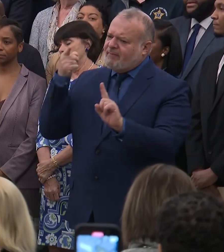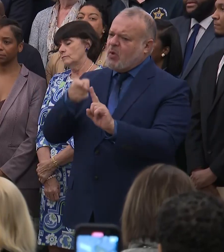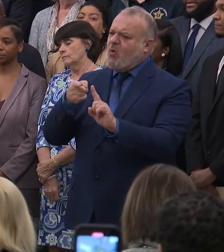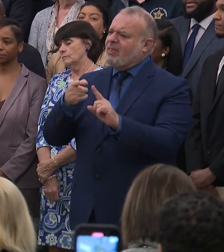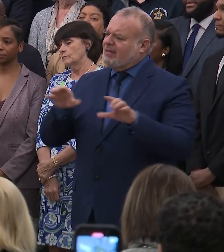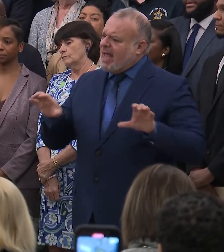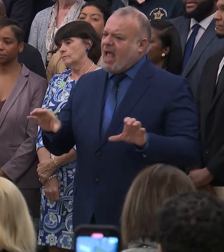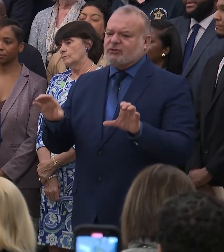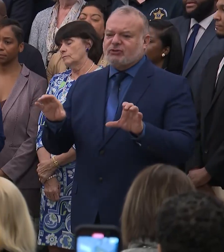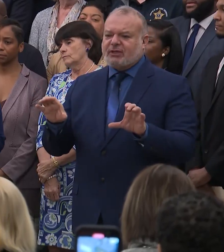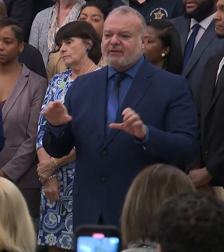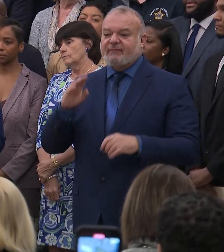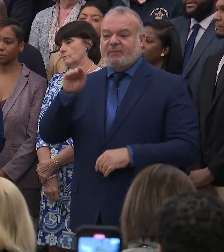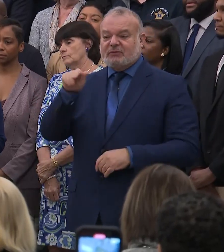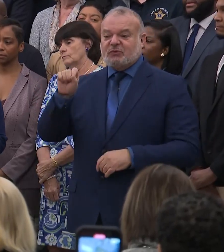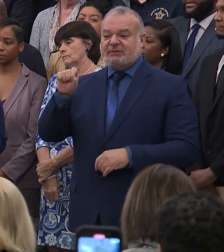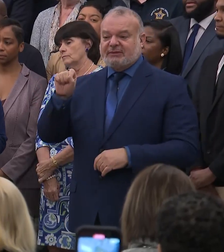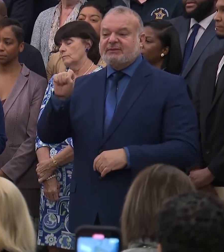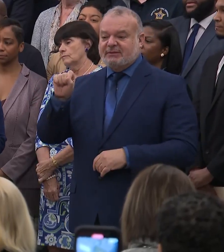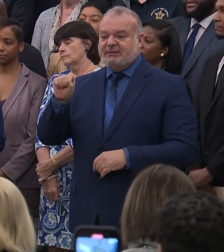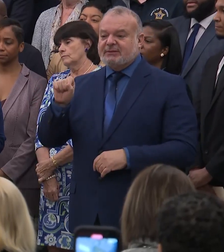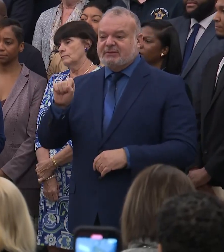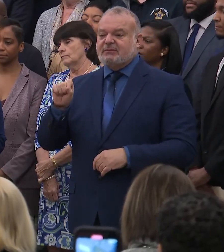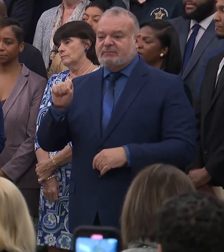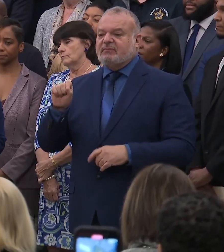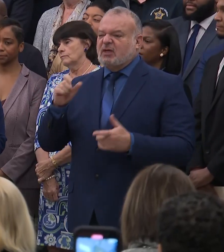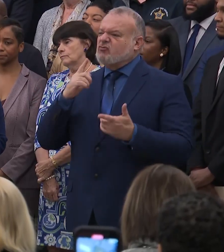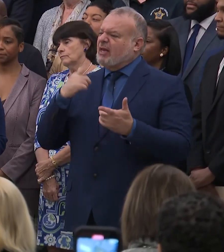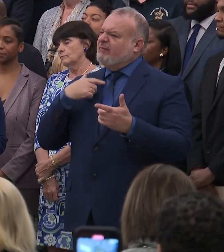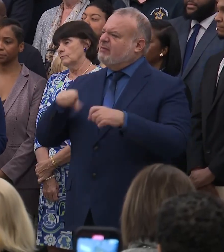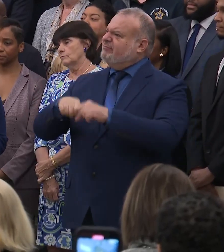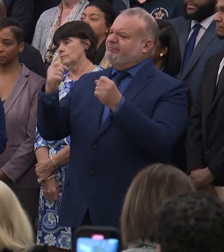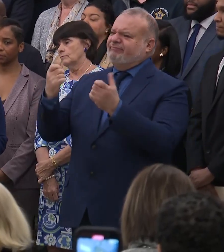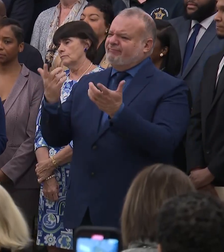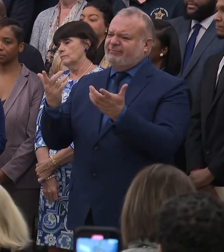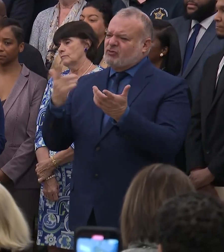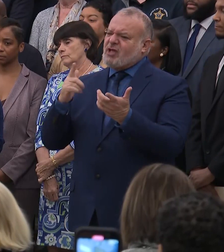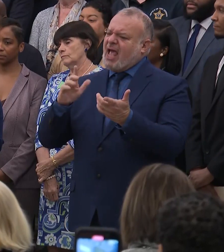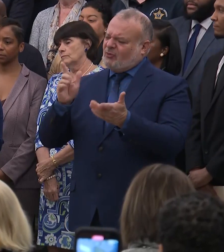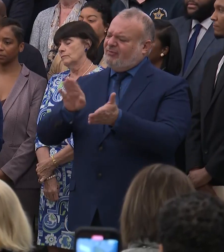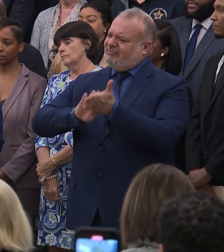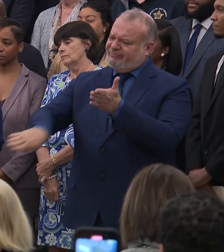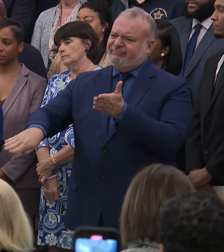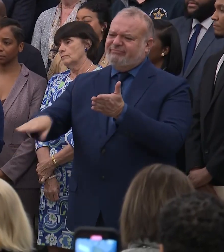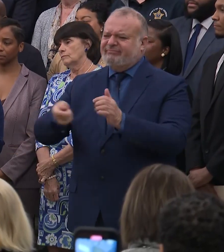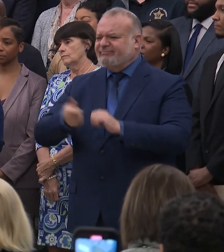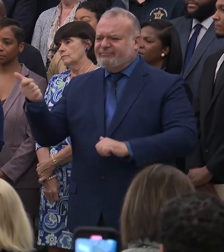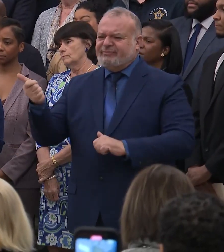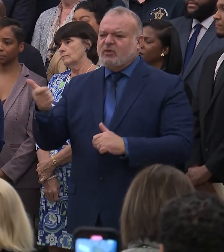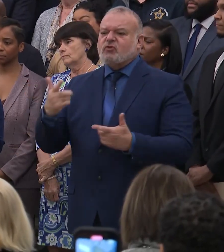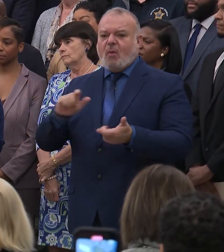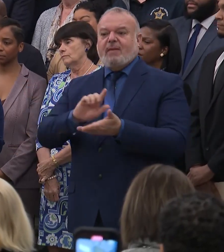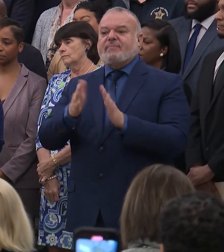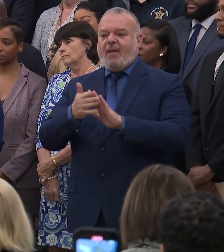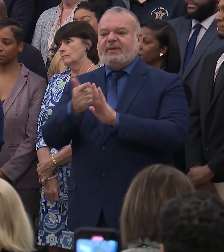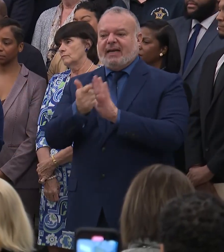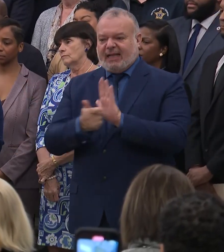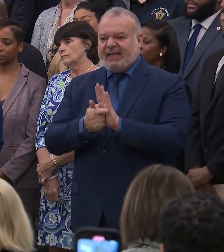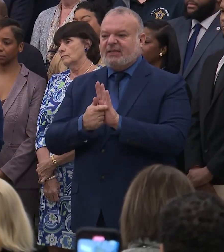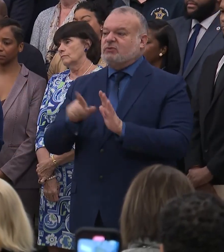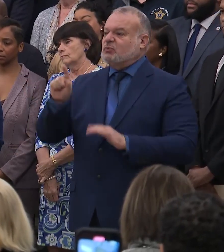personal use back in 2008. Legalized it in 2016. Yet thousands of people